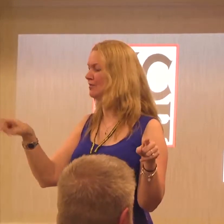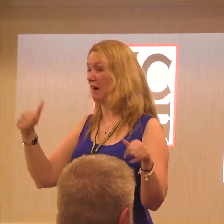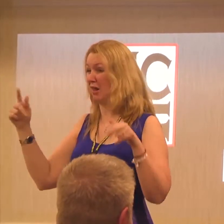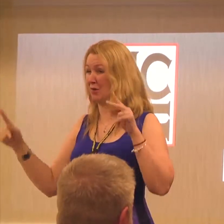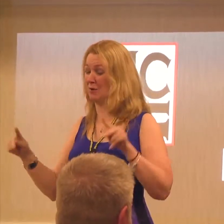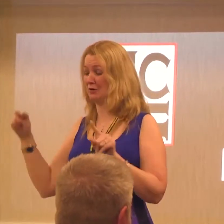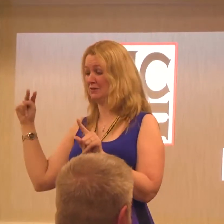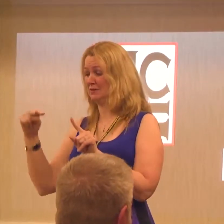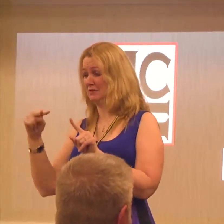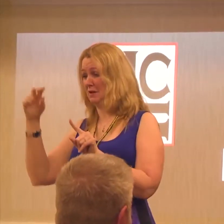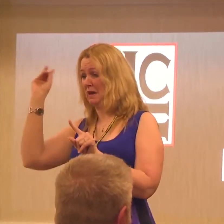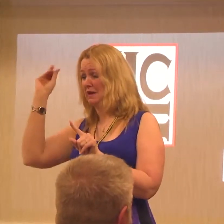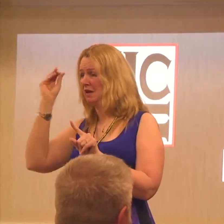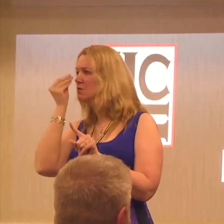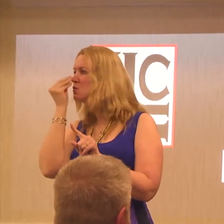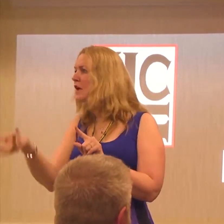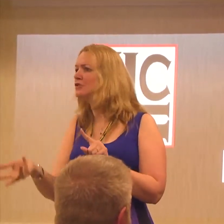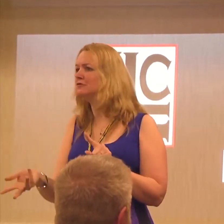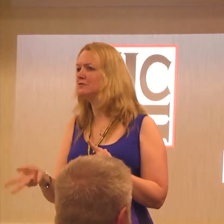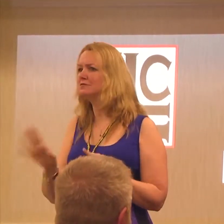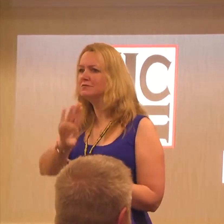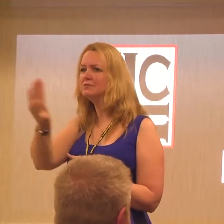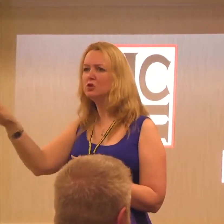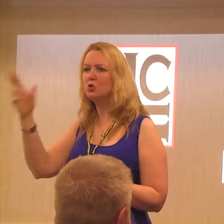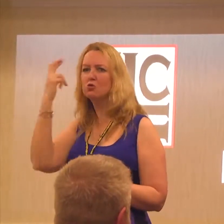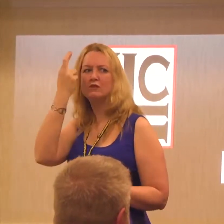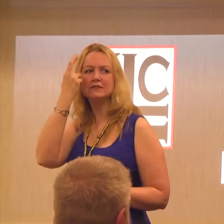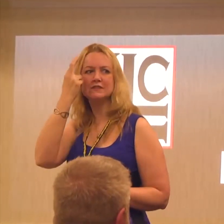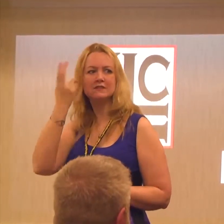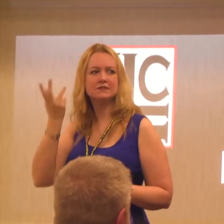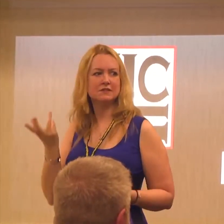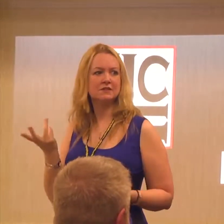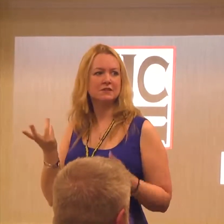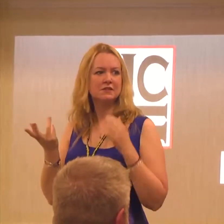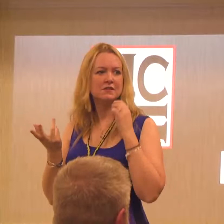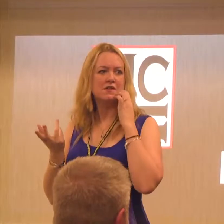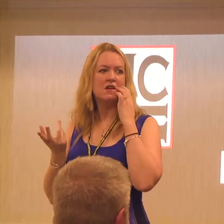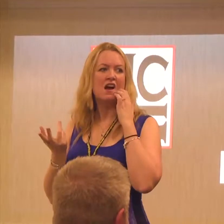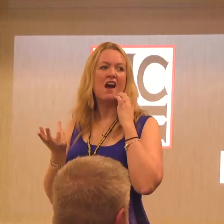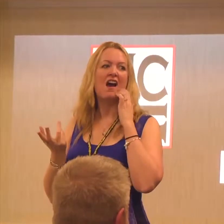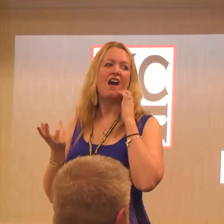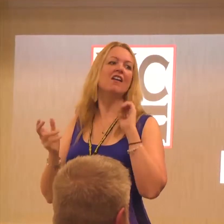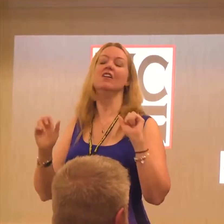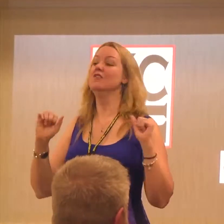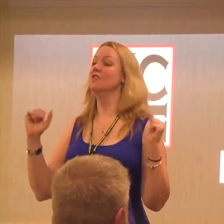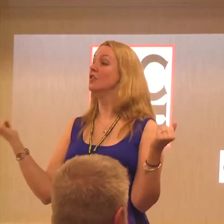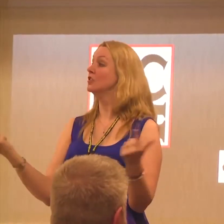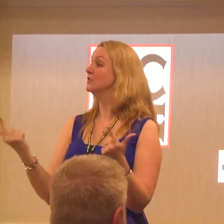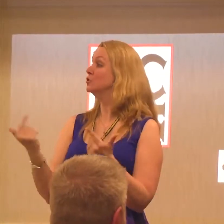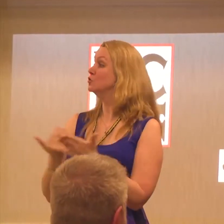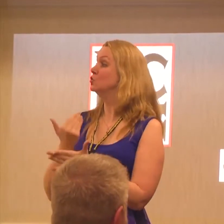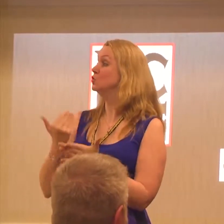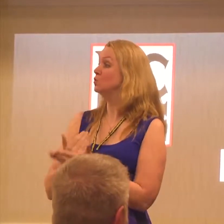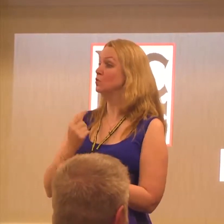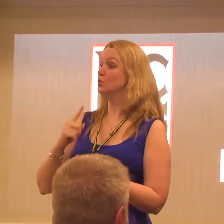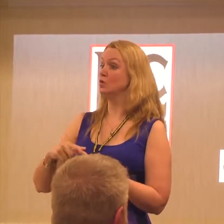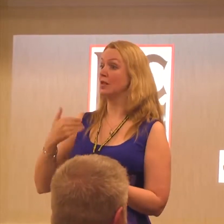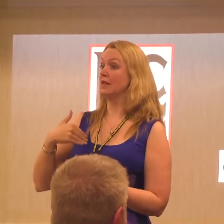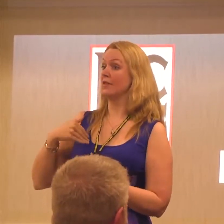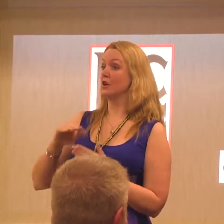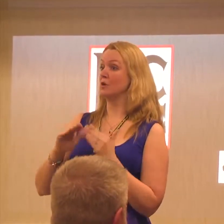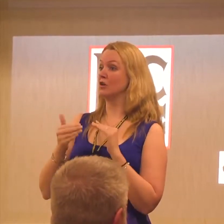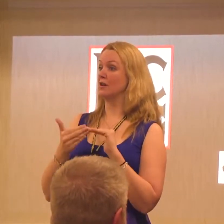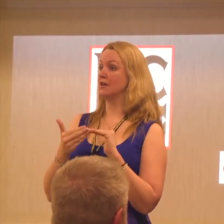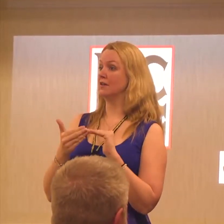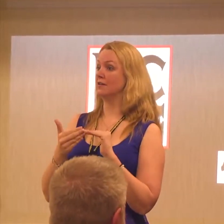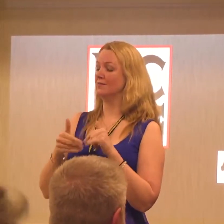else thinks about your reason? It's your reason. For those of you who are new to the leather community, I'm not going to use